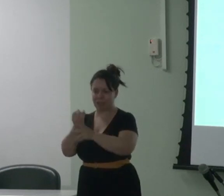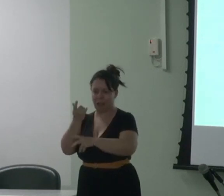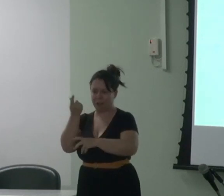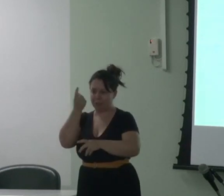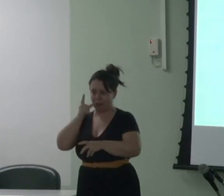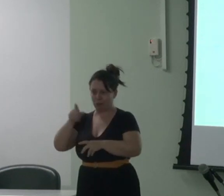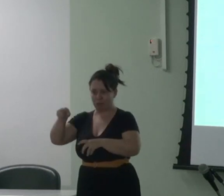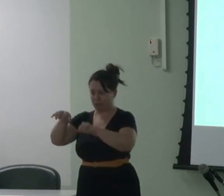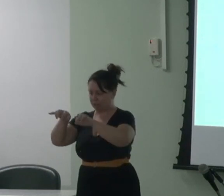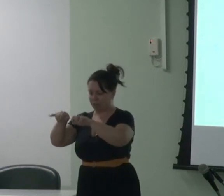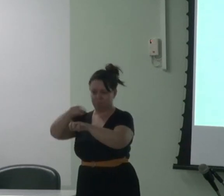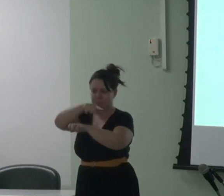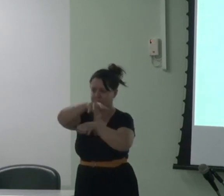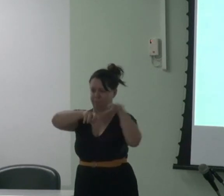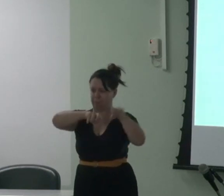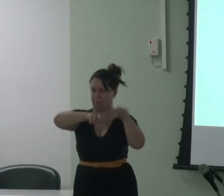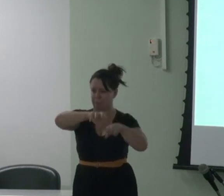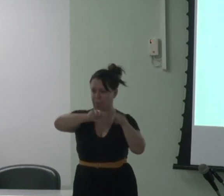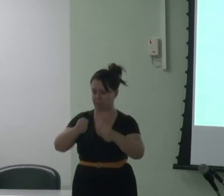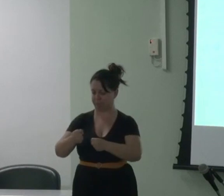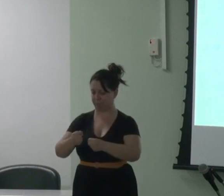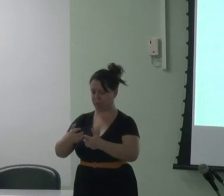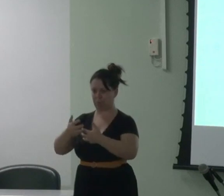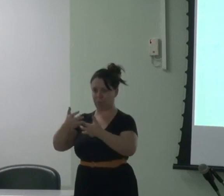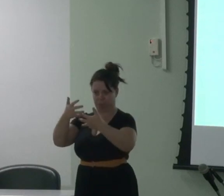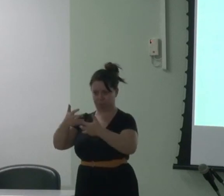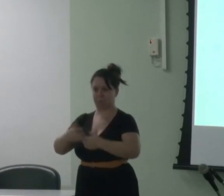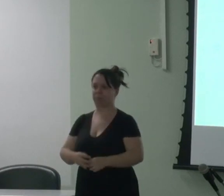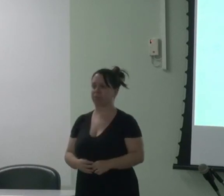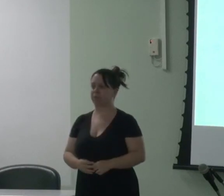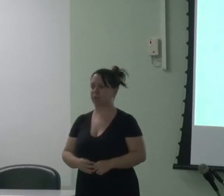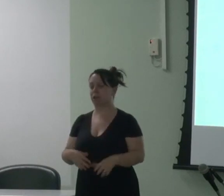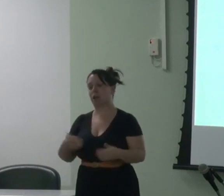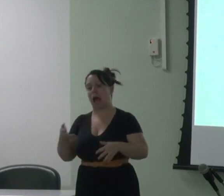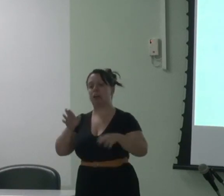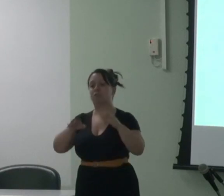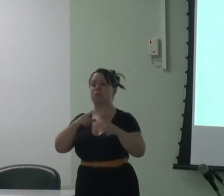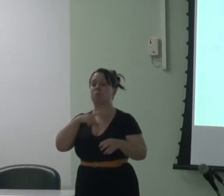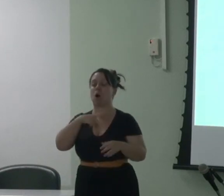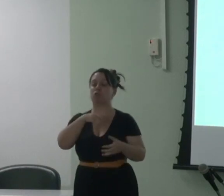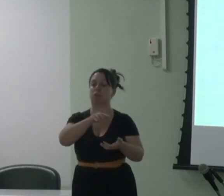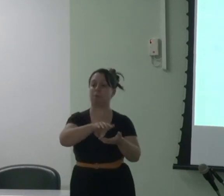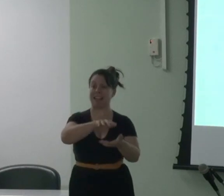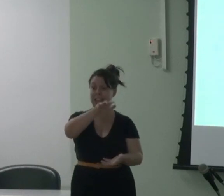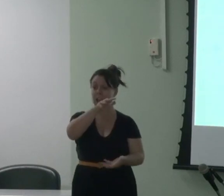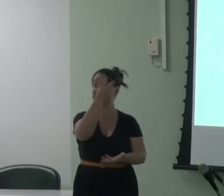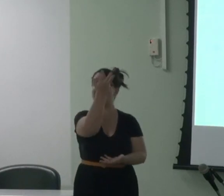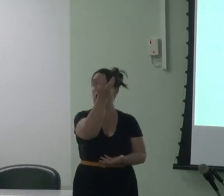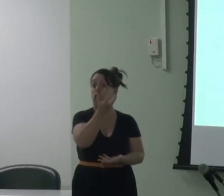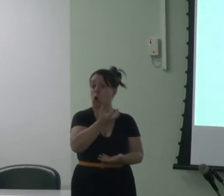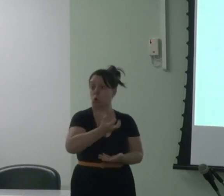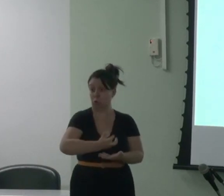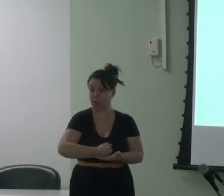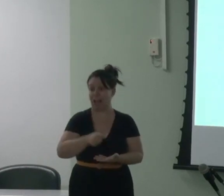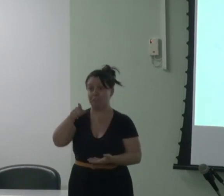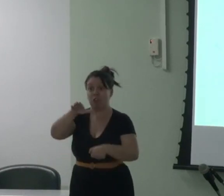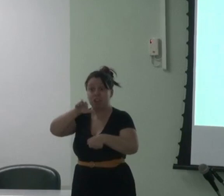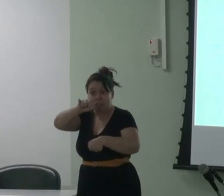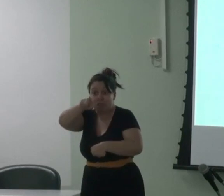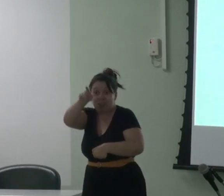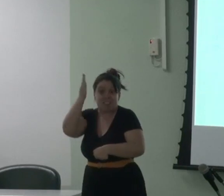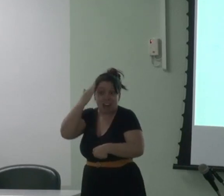And obviously, yes, you can also do it locally. You can download the data, and if you can program or if